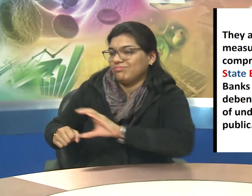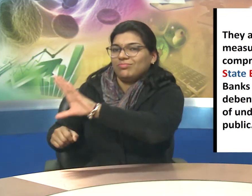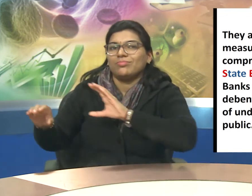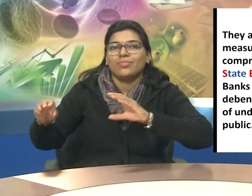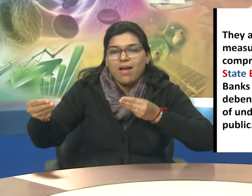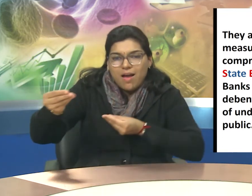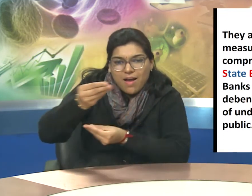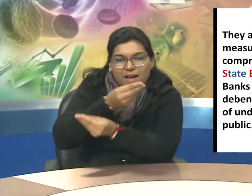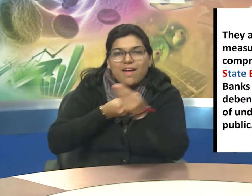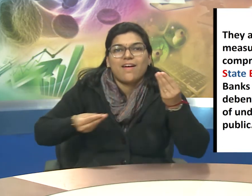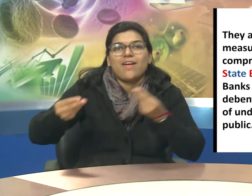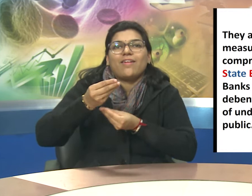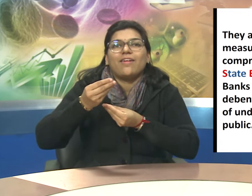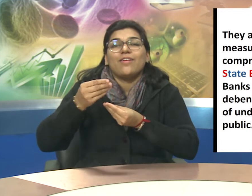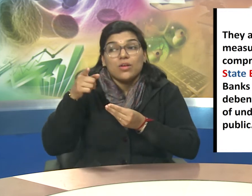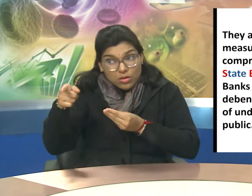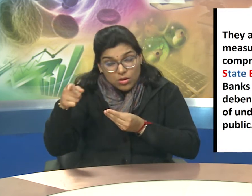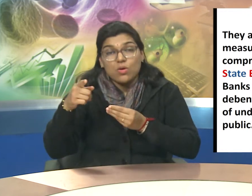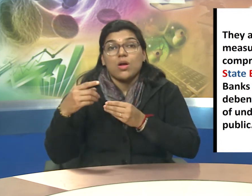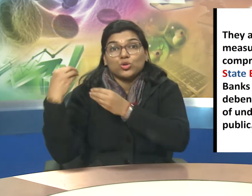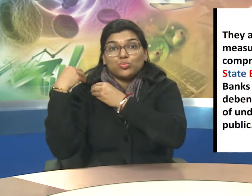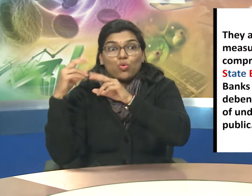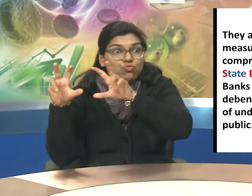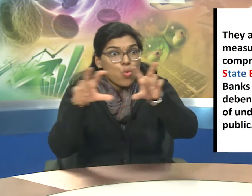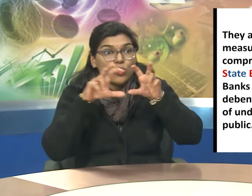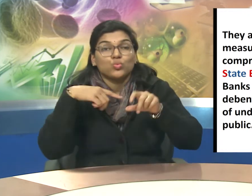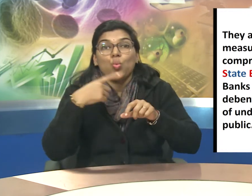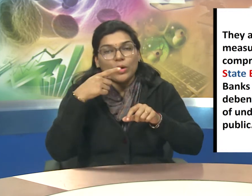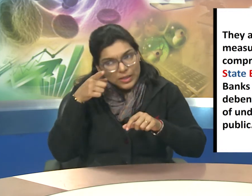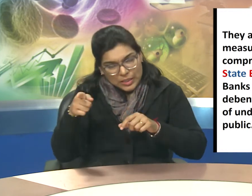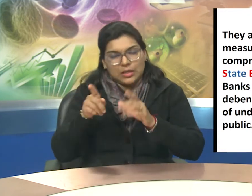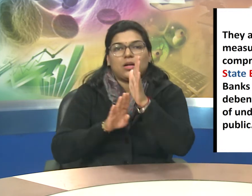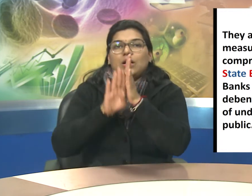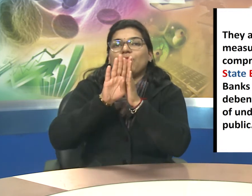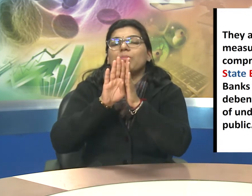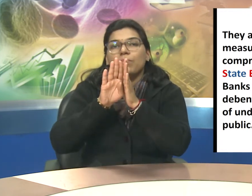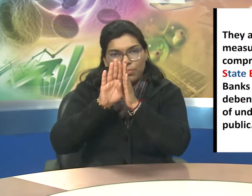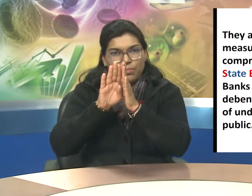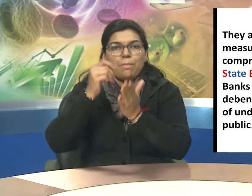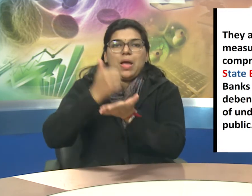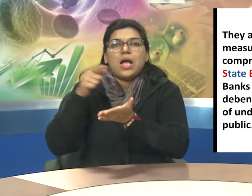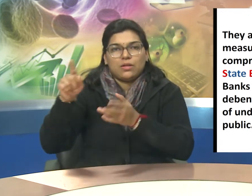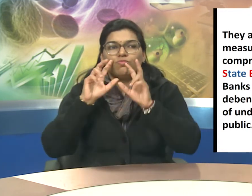So all this is under the supervision of Development Bank,